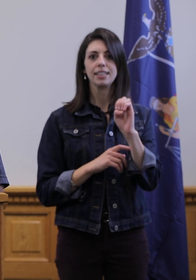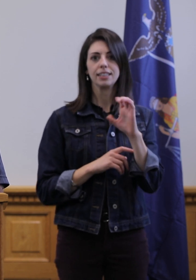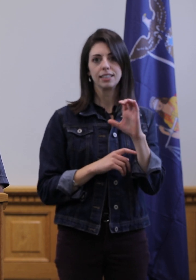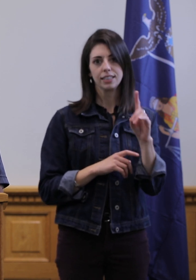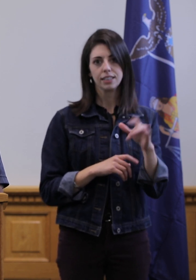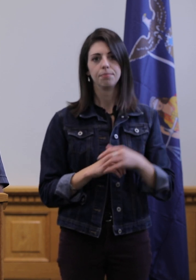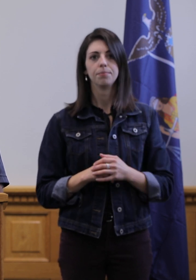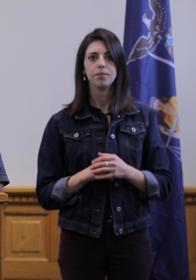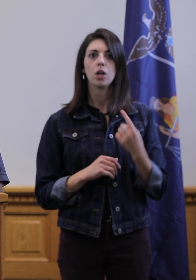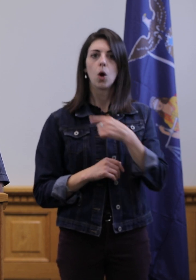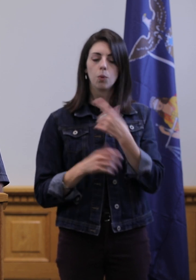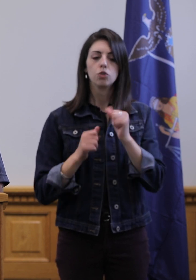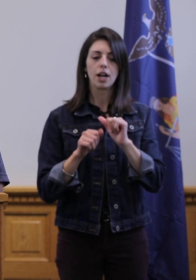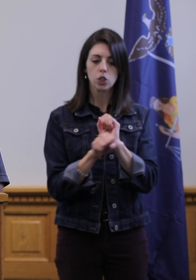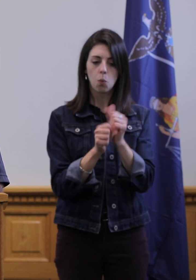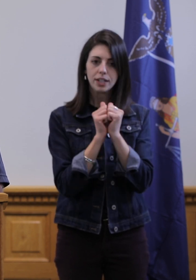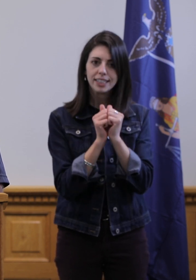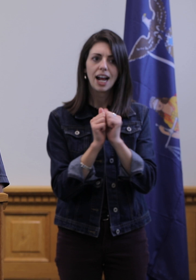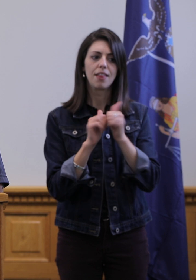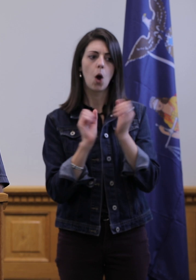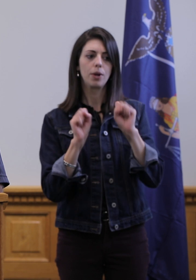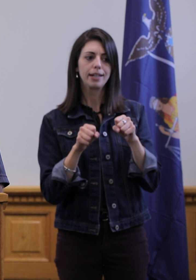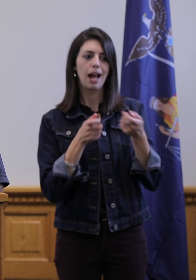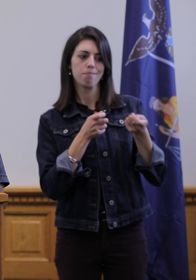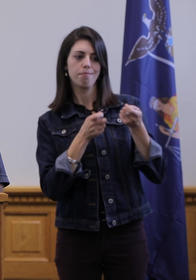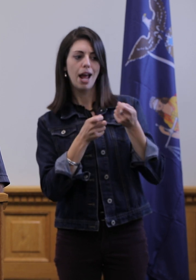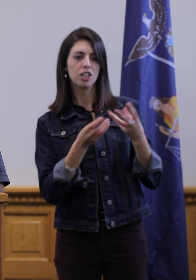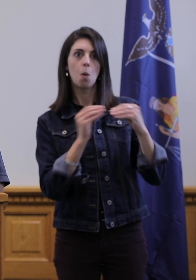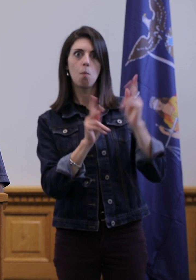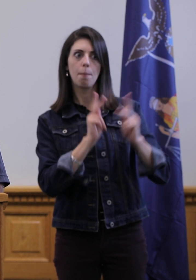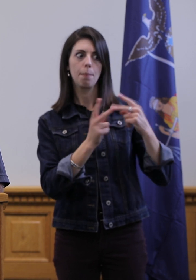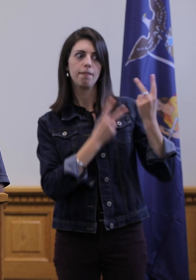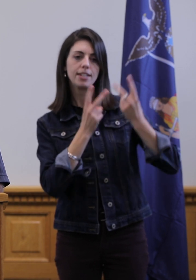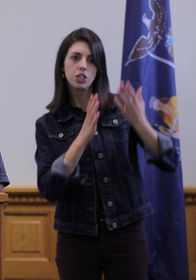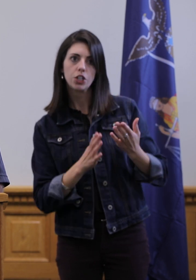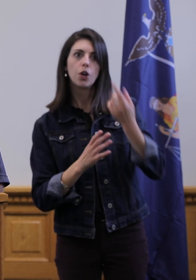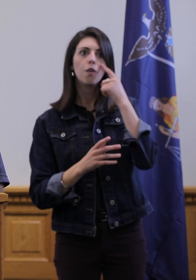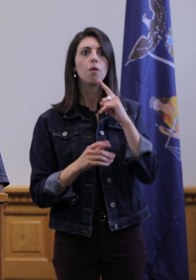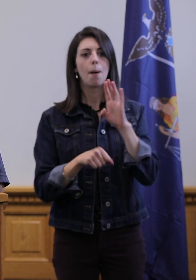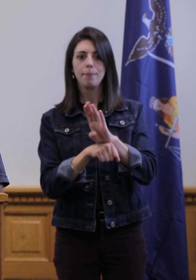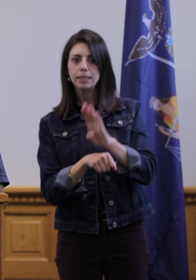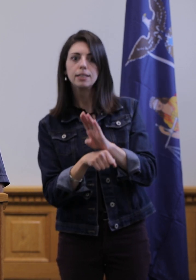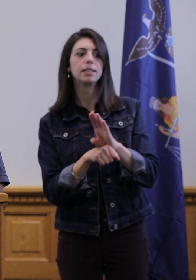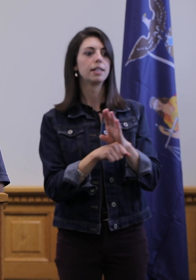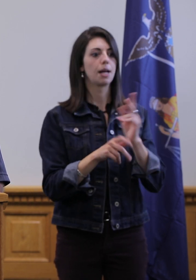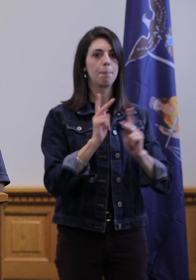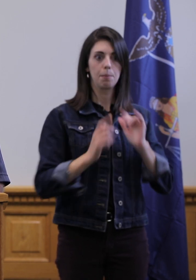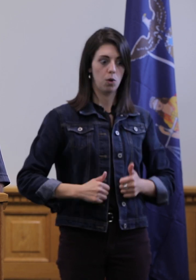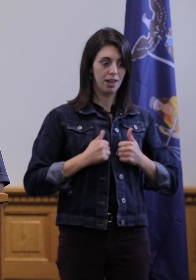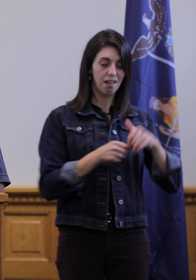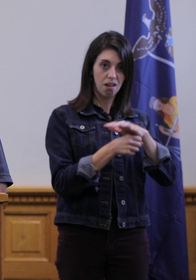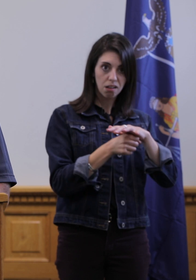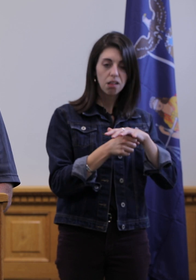to manage the influx of anglers and to make the experience safe for residents, business, their employees, and visitors.